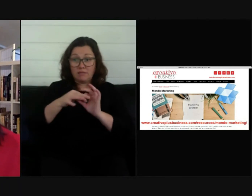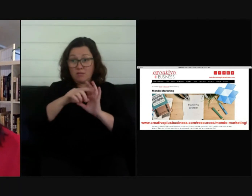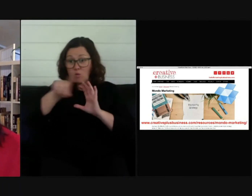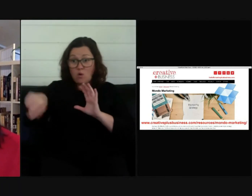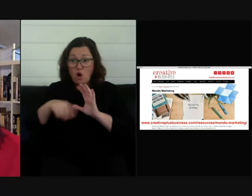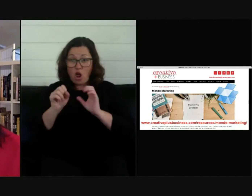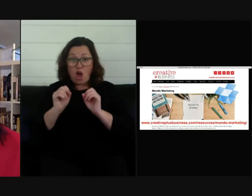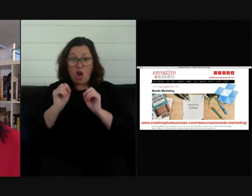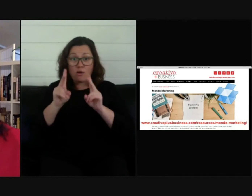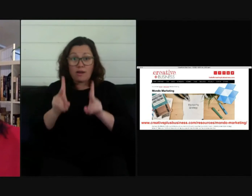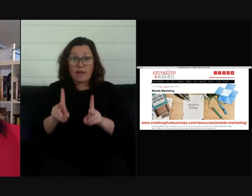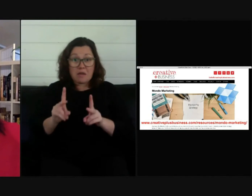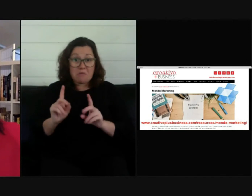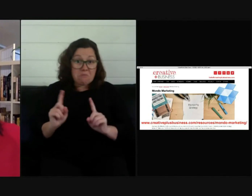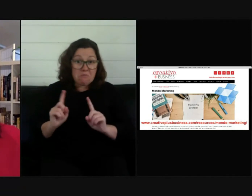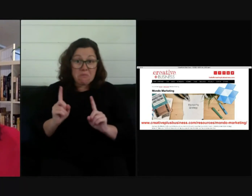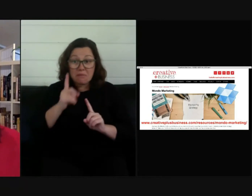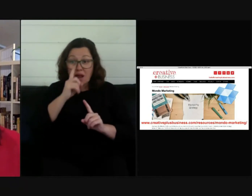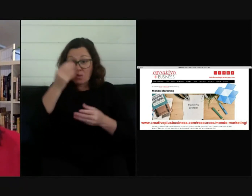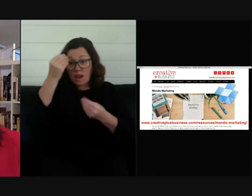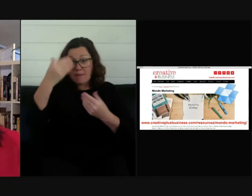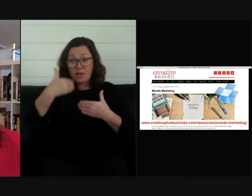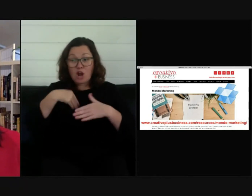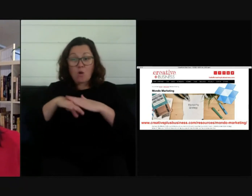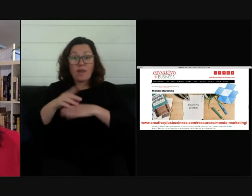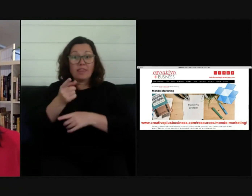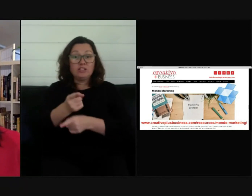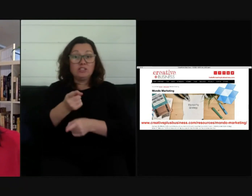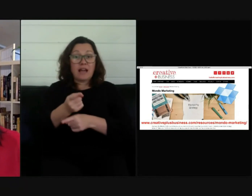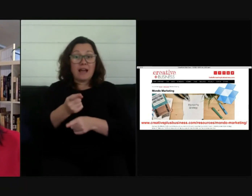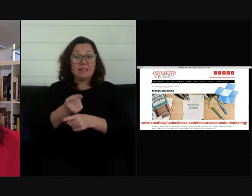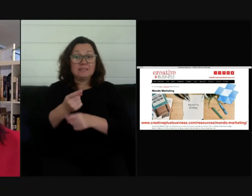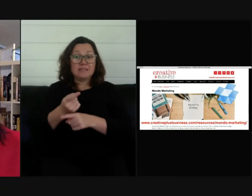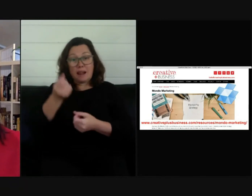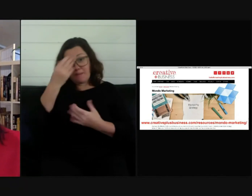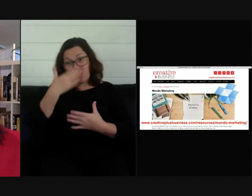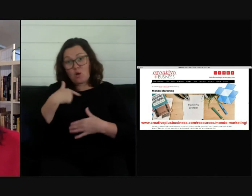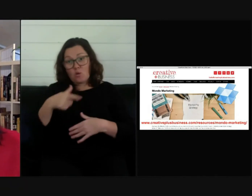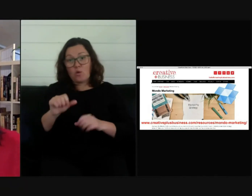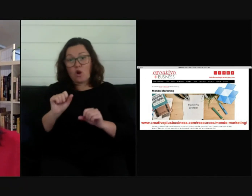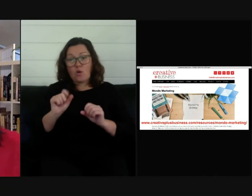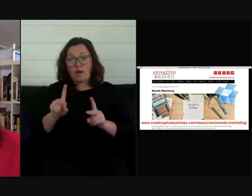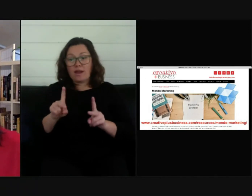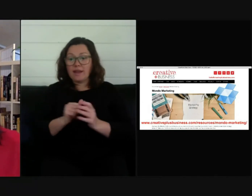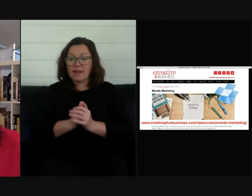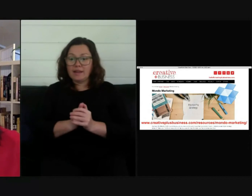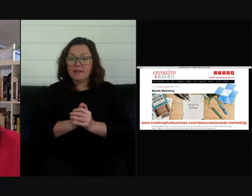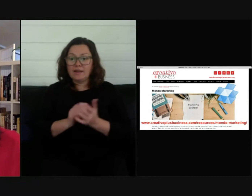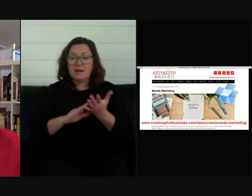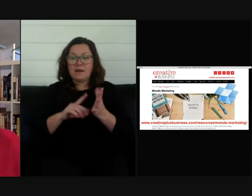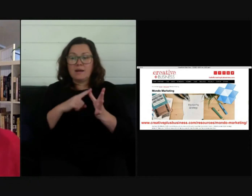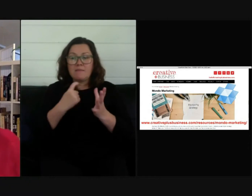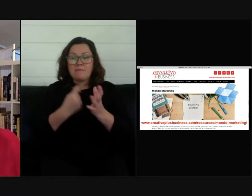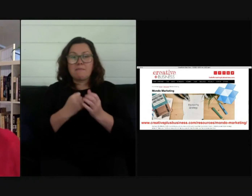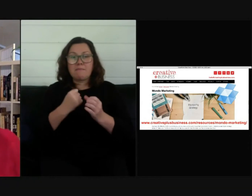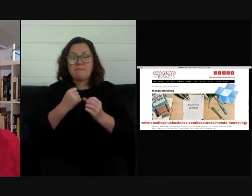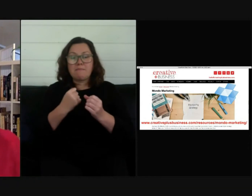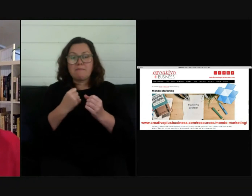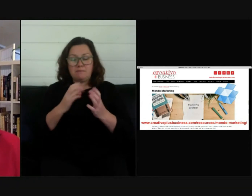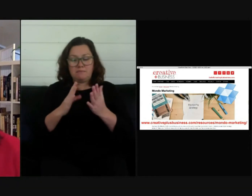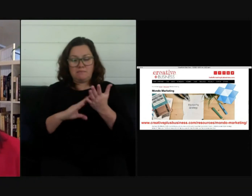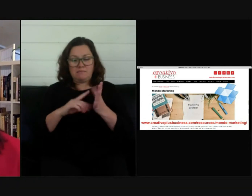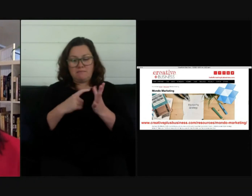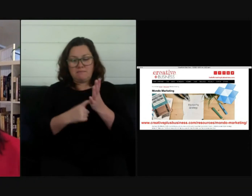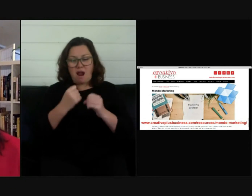they're okay? I haven't seen you for a while. So Margaret, lovely to see you. Thank you for that. Jackie, can we have a 5-minute coffee